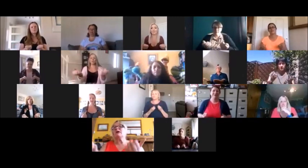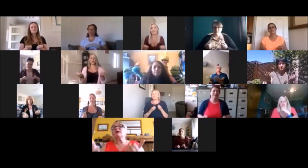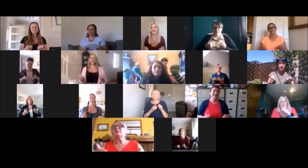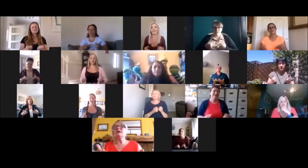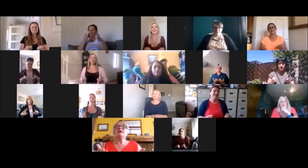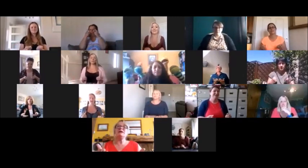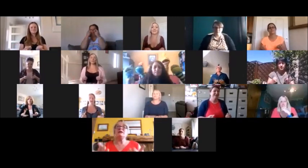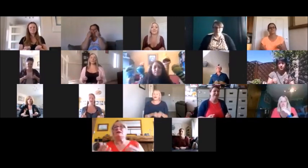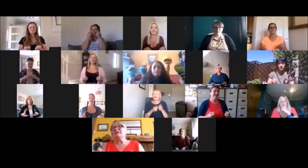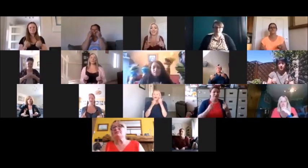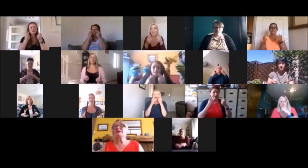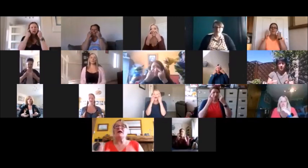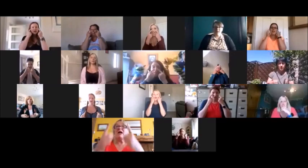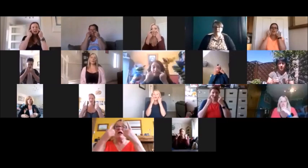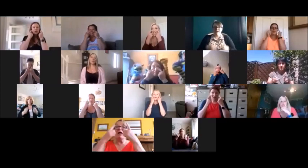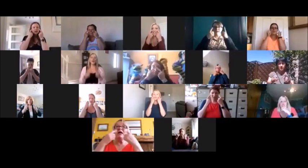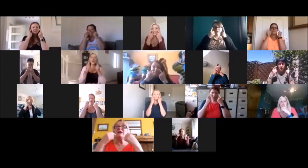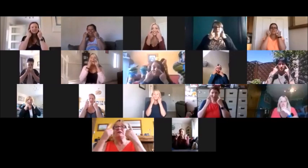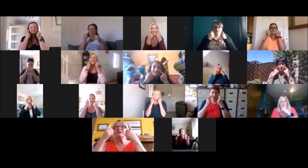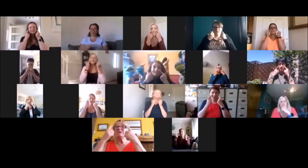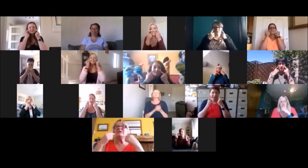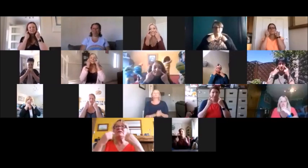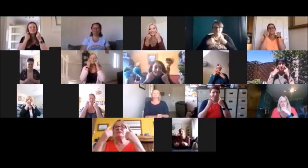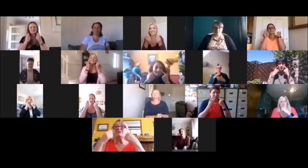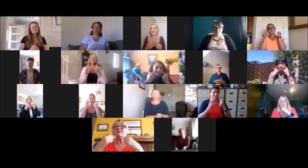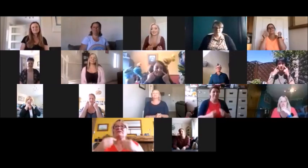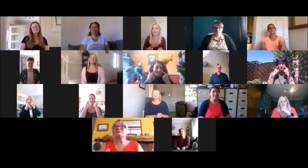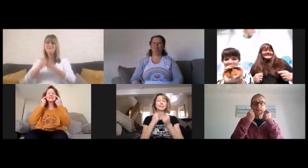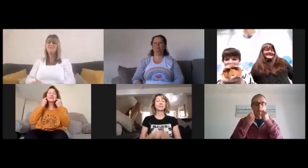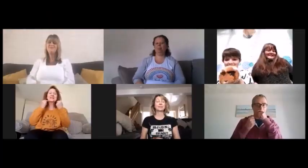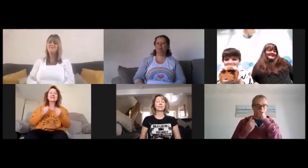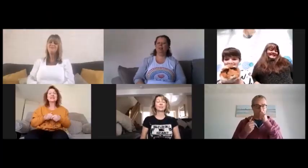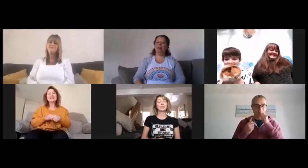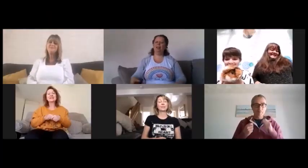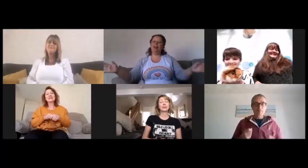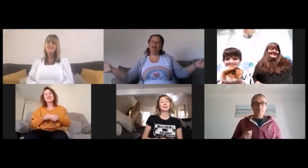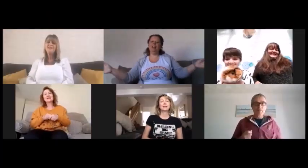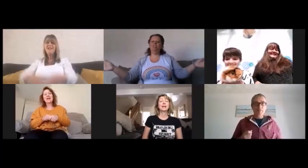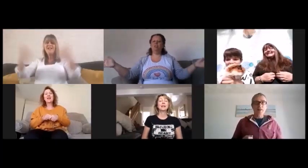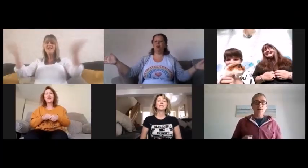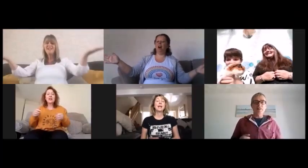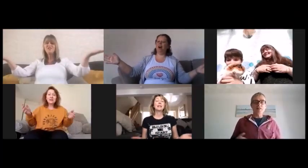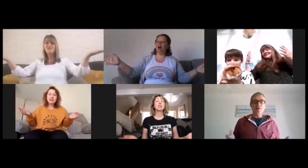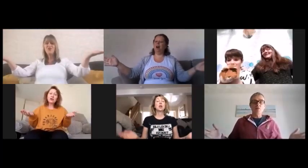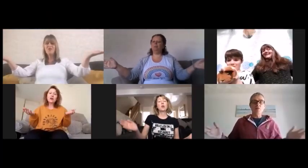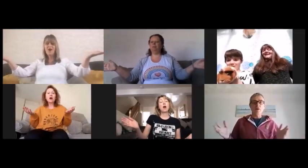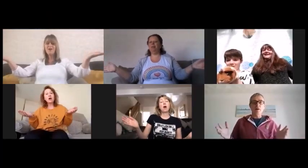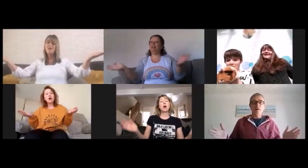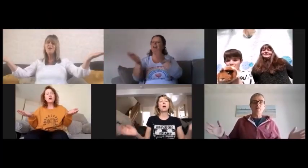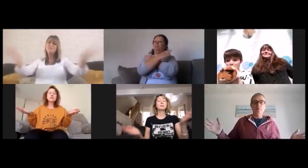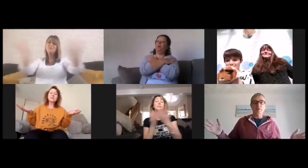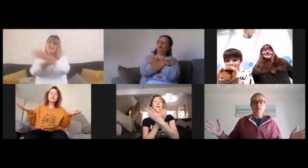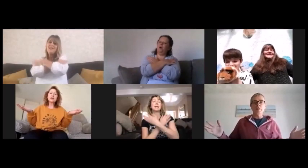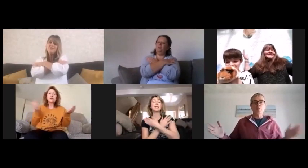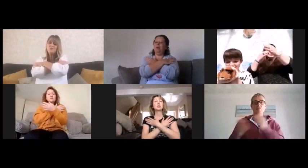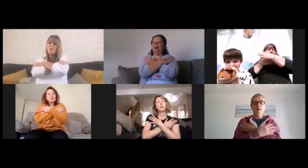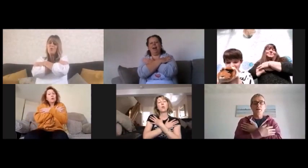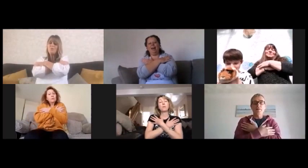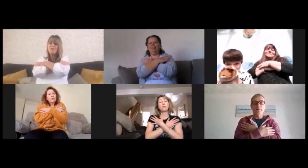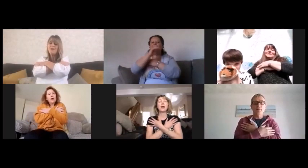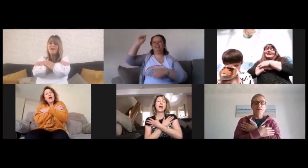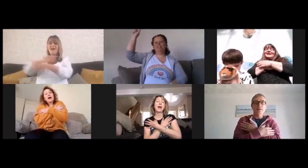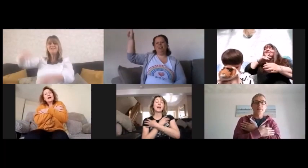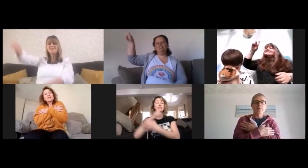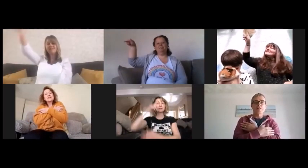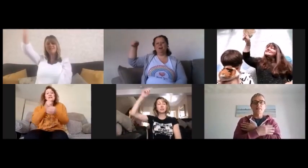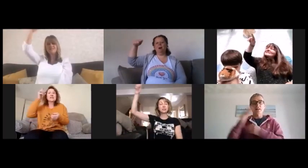Never bring me any tears. Let your arms be as